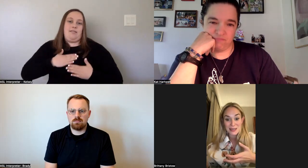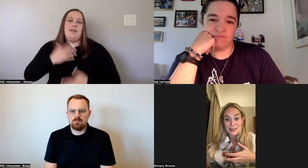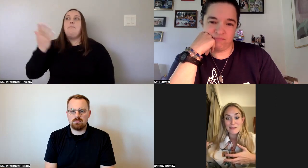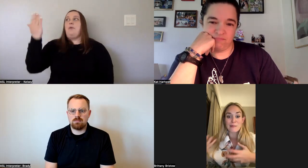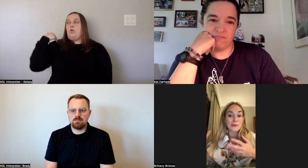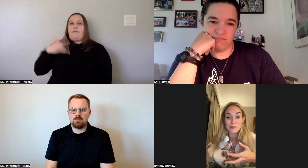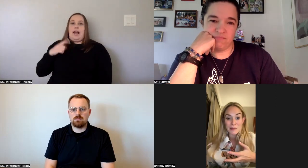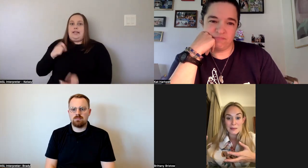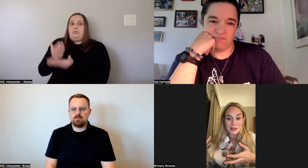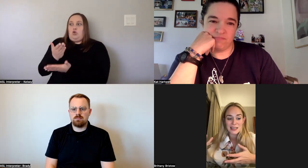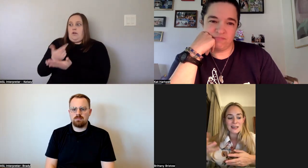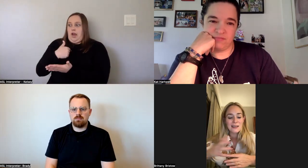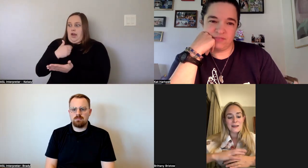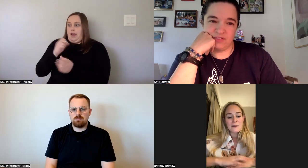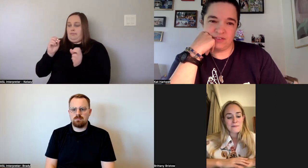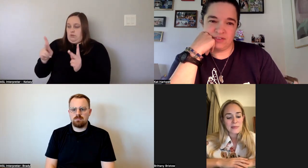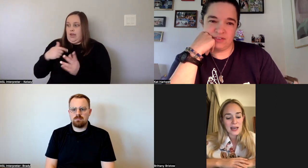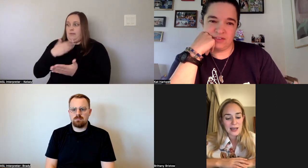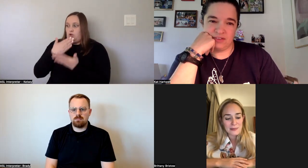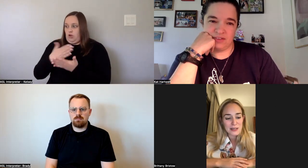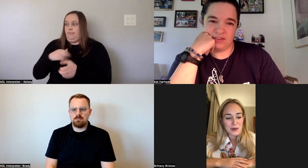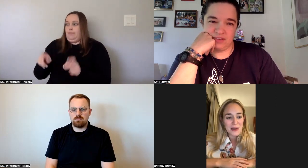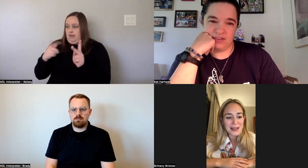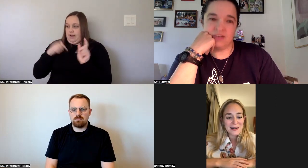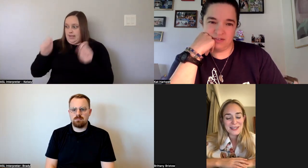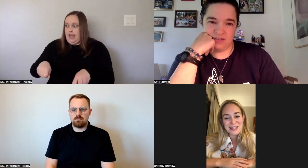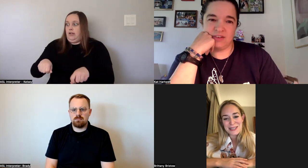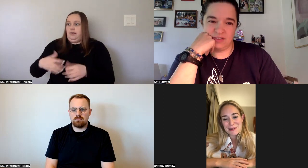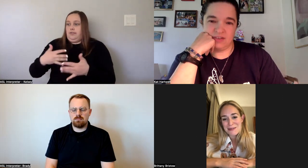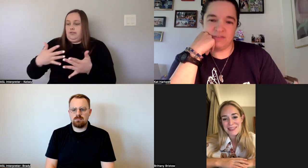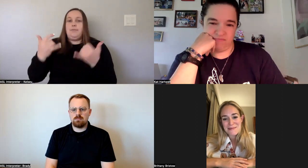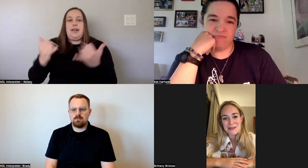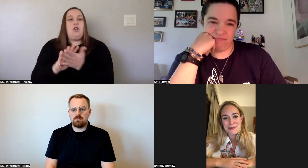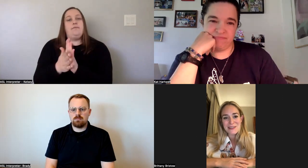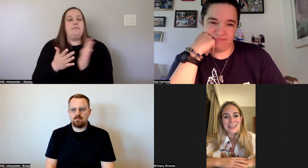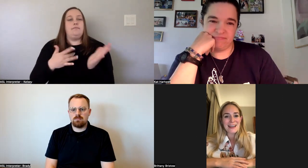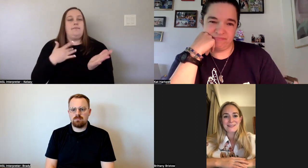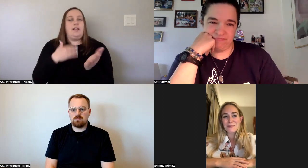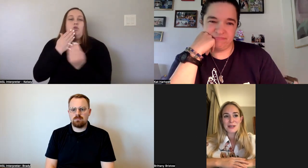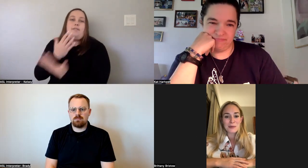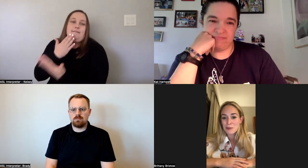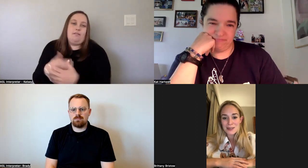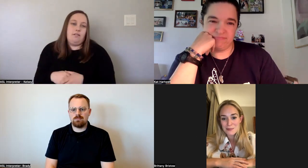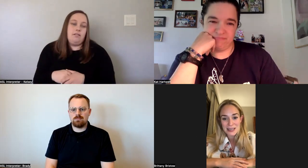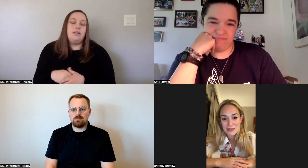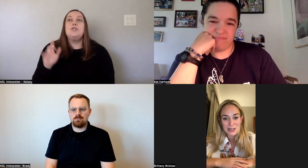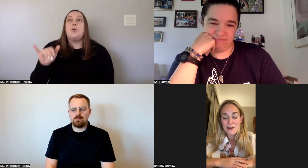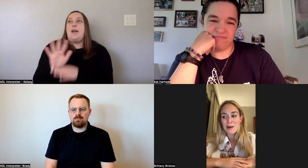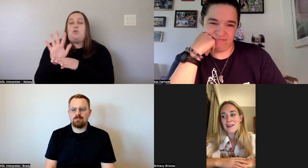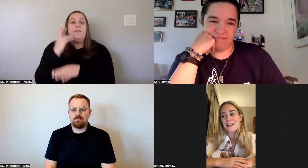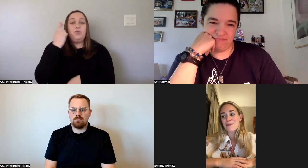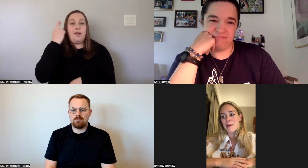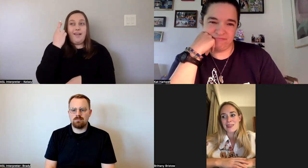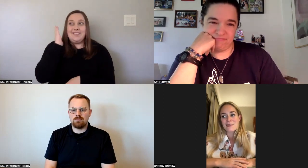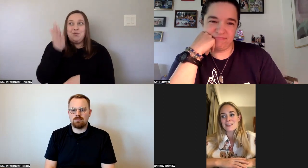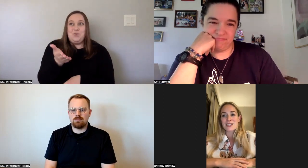prove myself and prove my ability. So when I got a chance to work with them on a movie that we knew we were going to be giving to